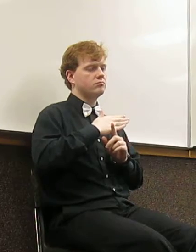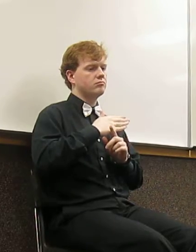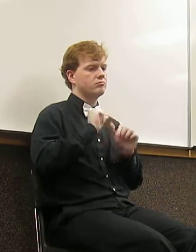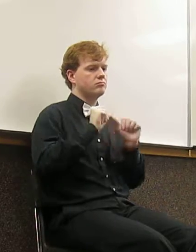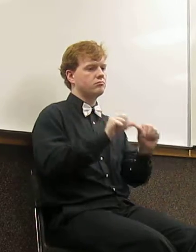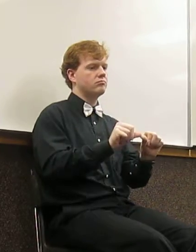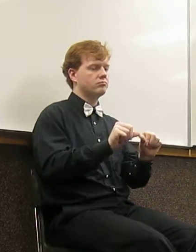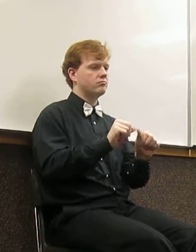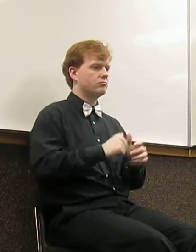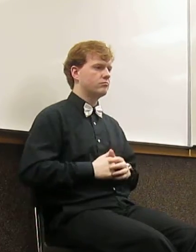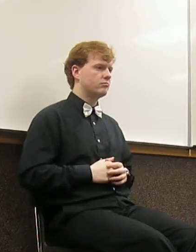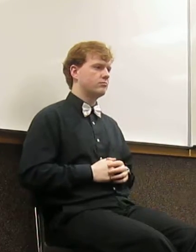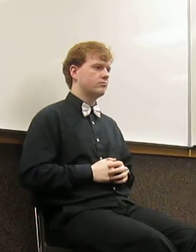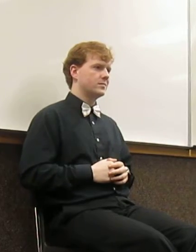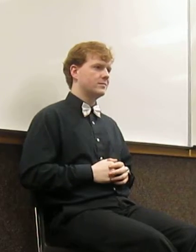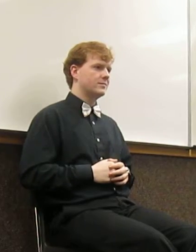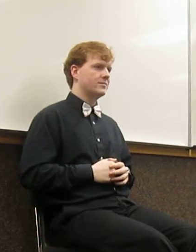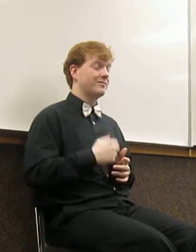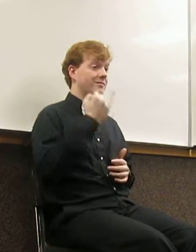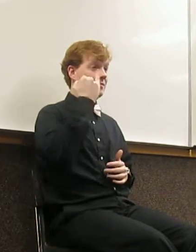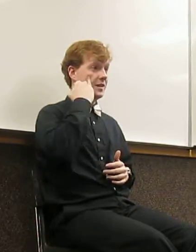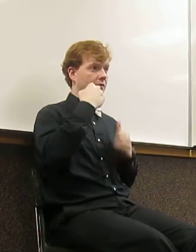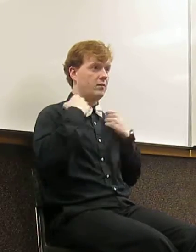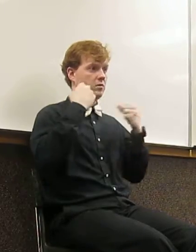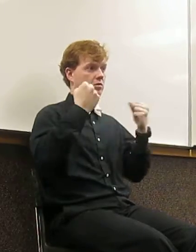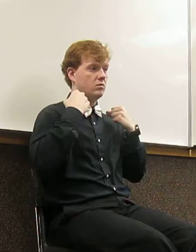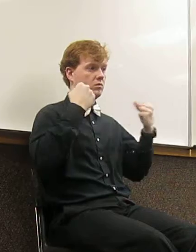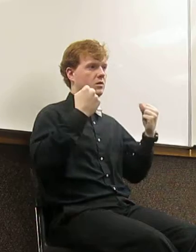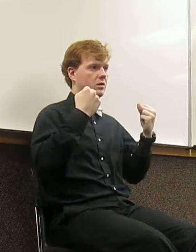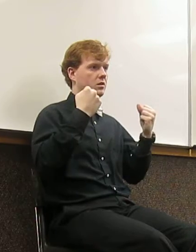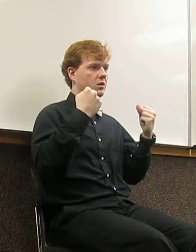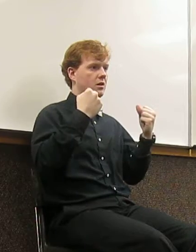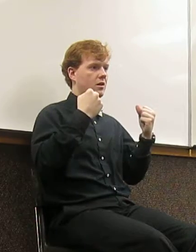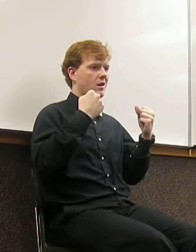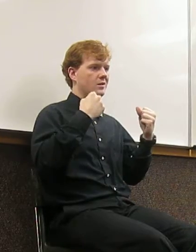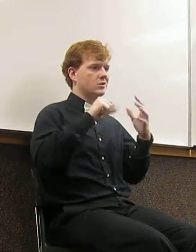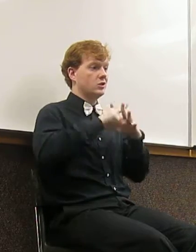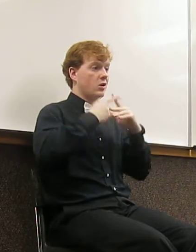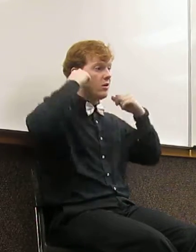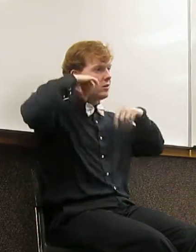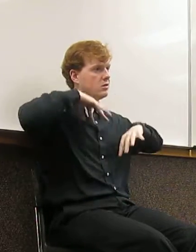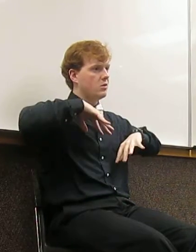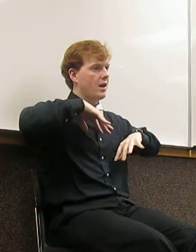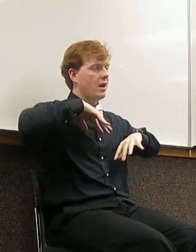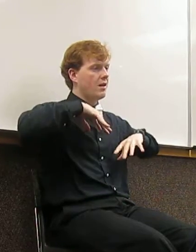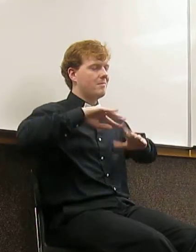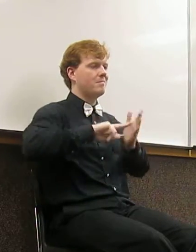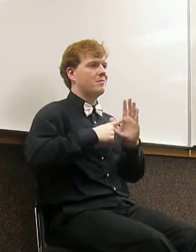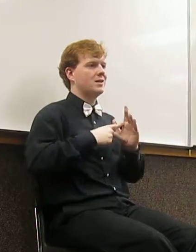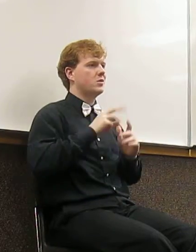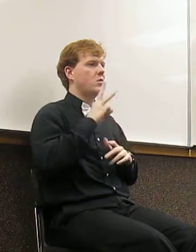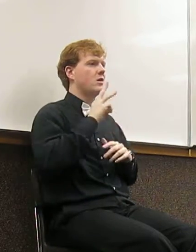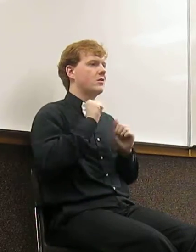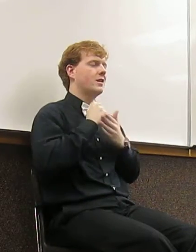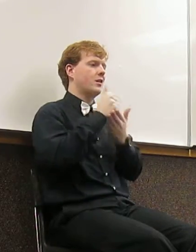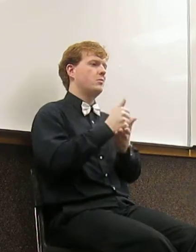Especially if we're talking, working out or physical activity. Water cools you down, and it makes it so you don't overheat and even